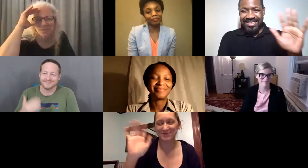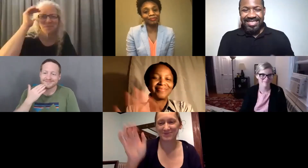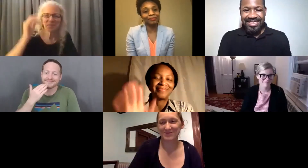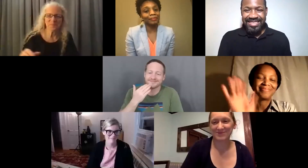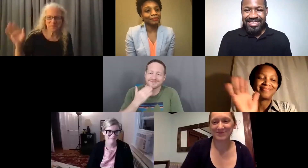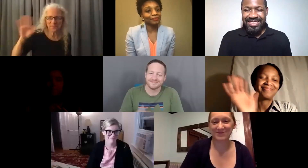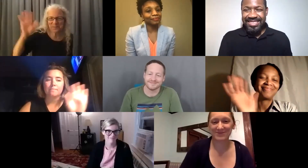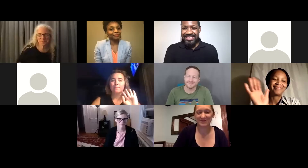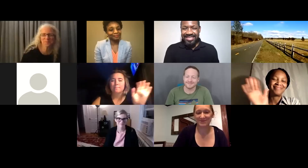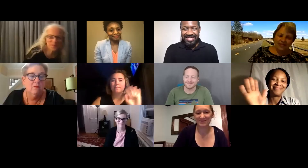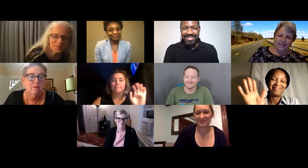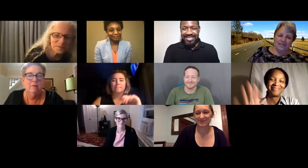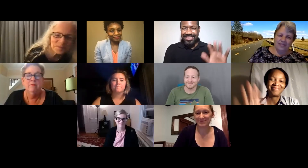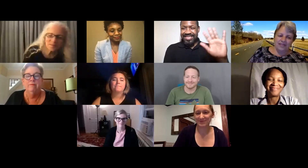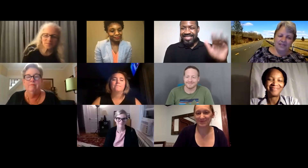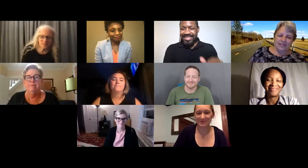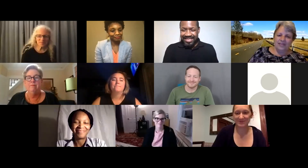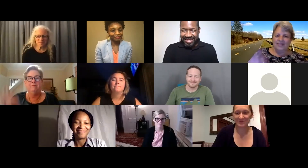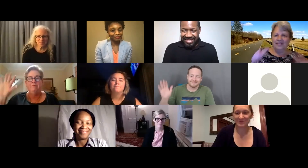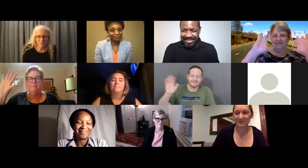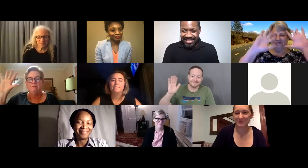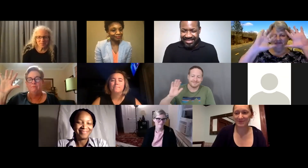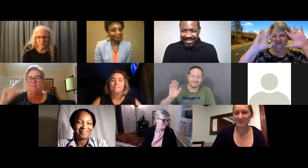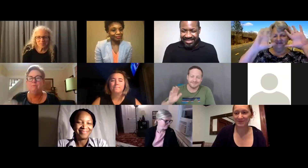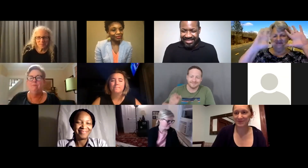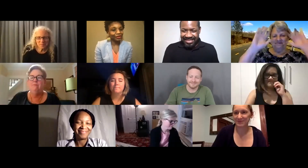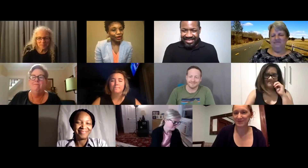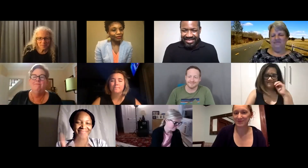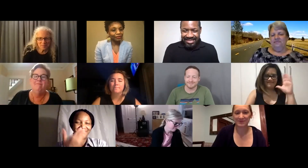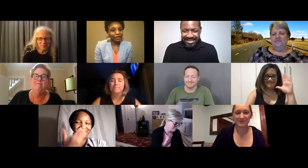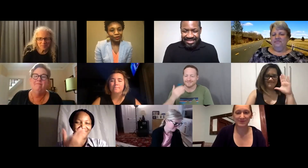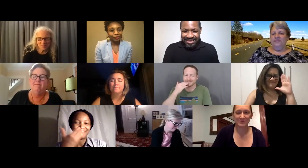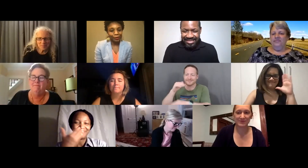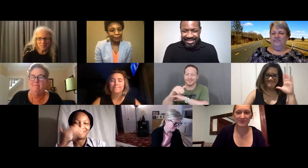Great, thank you, everyone.